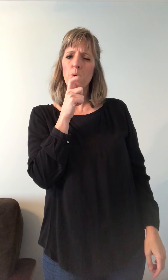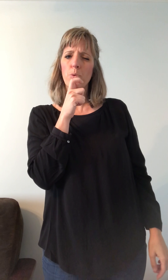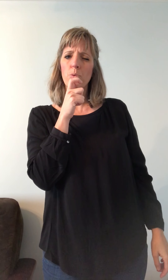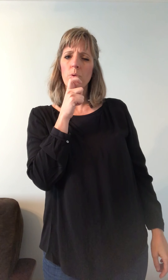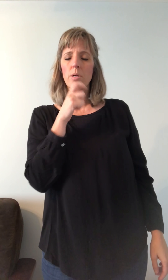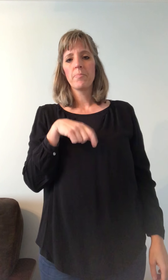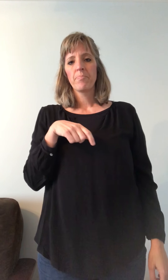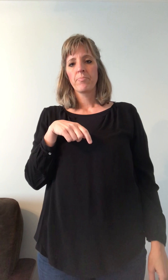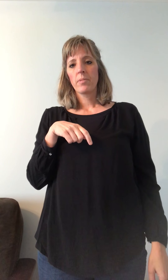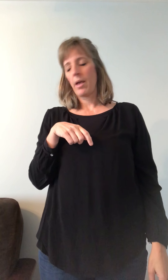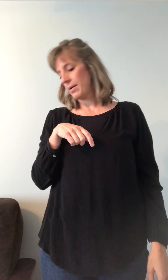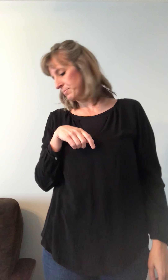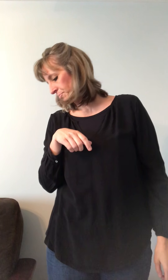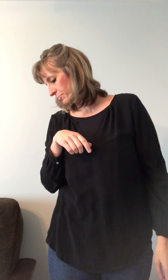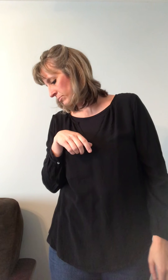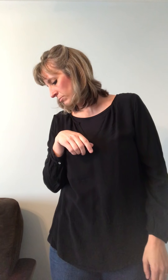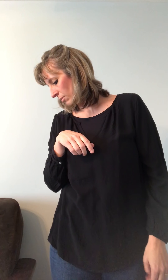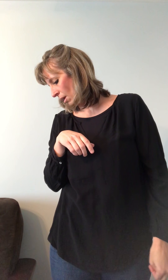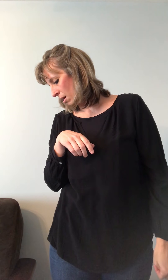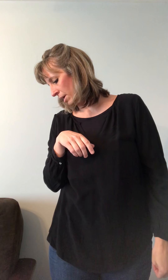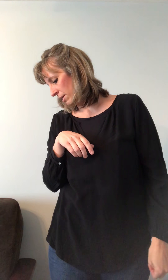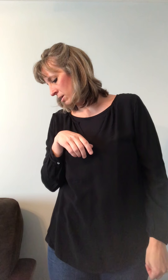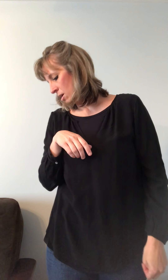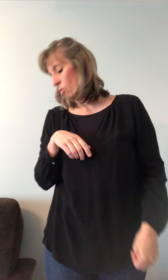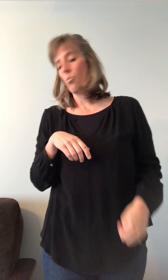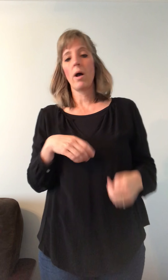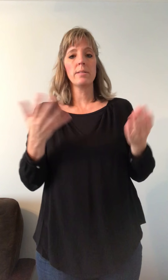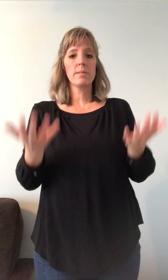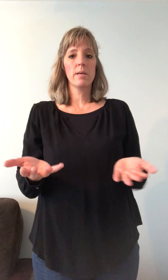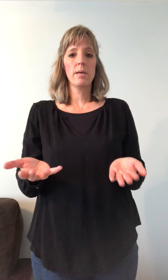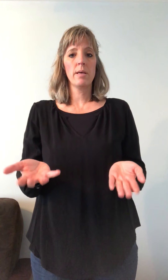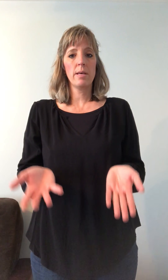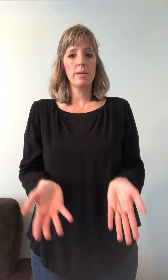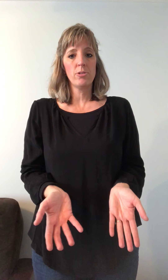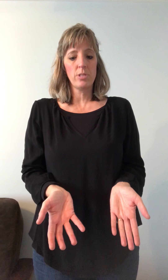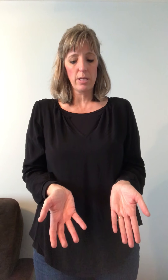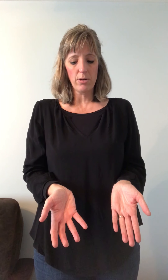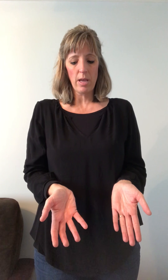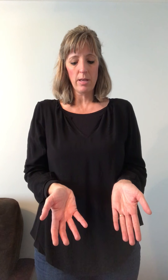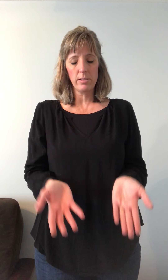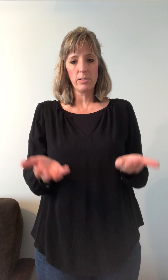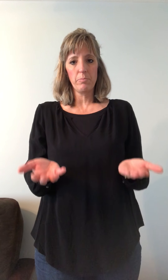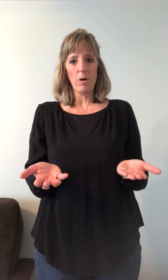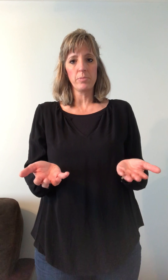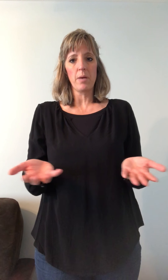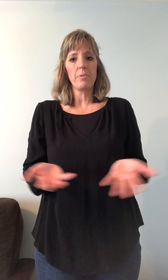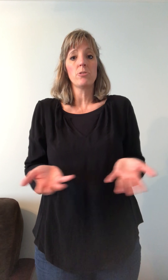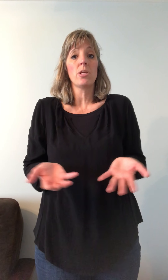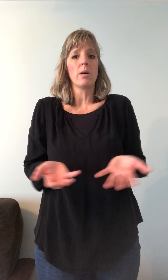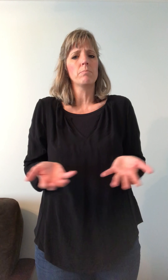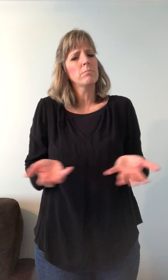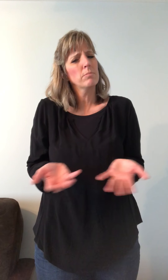who. Okay, all right. What is you take your hands, palms up, and you shake them.